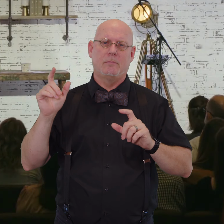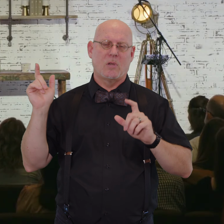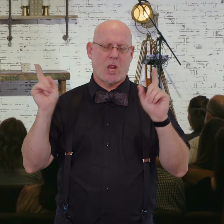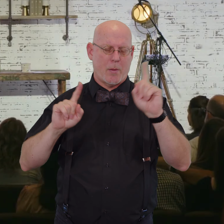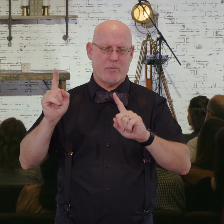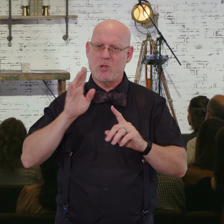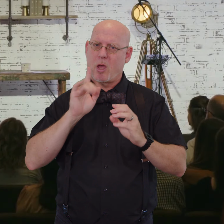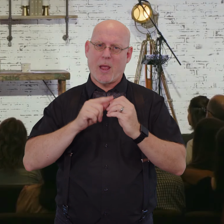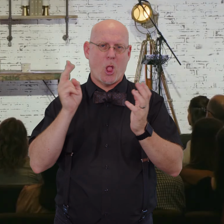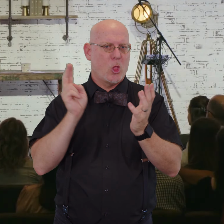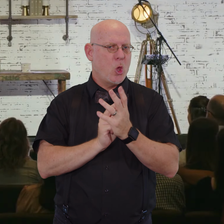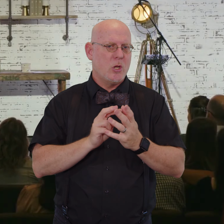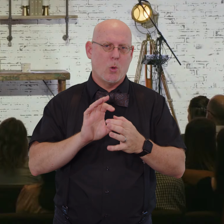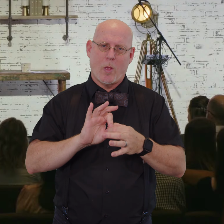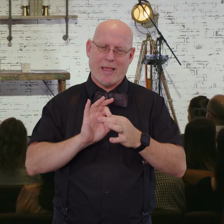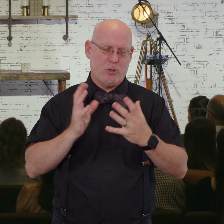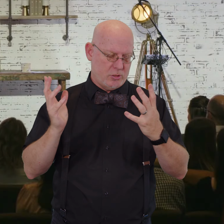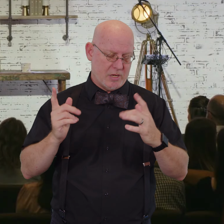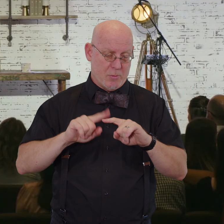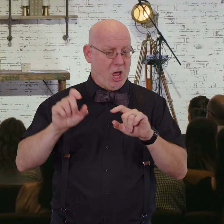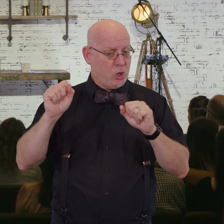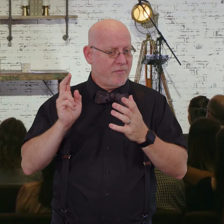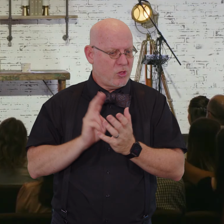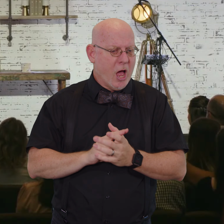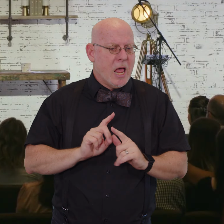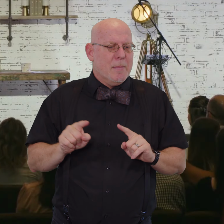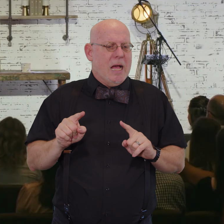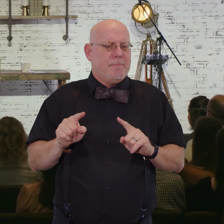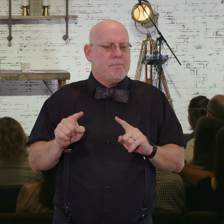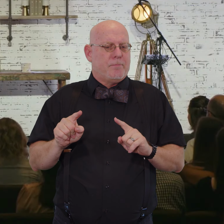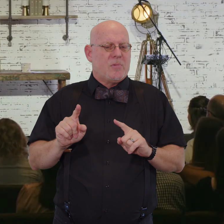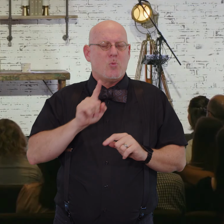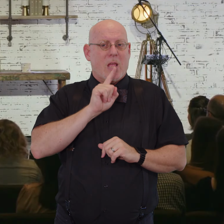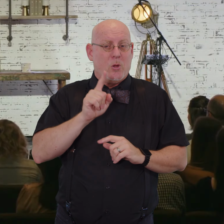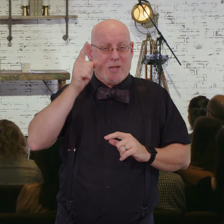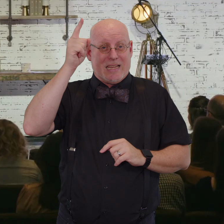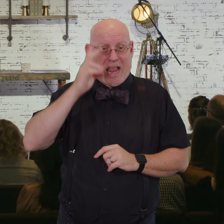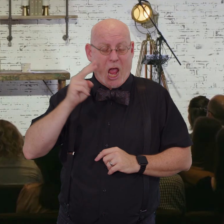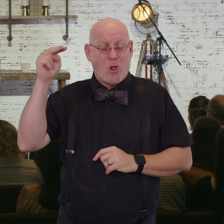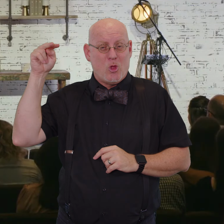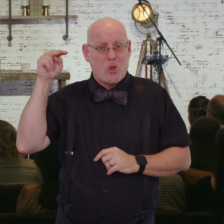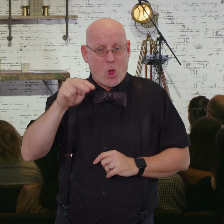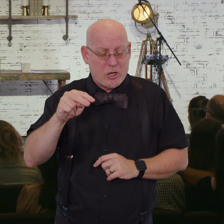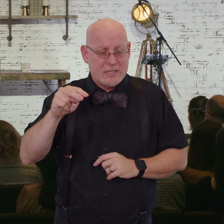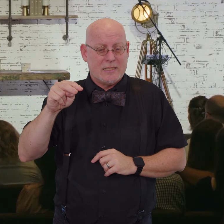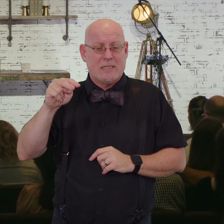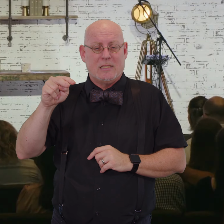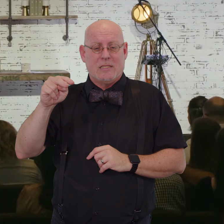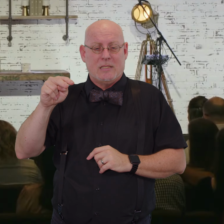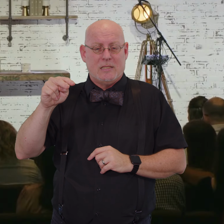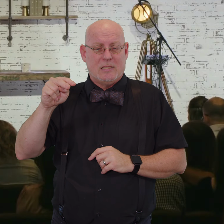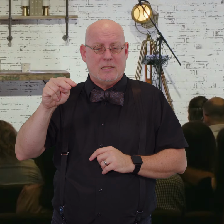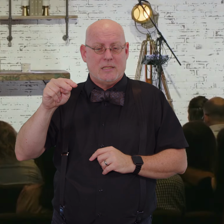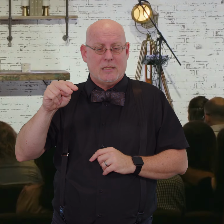middle aged people up here today to talk about losing in relationships but I could have lost but here's the reality when God looks upon